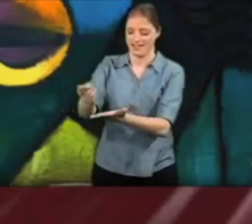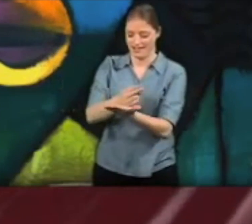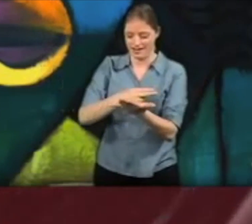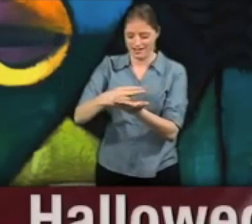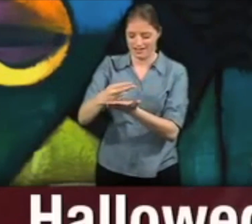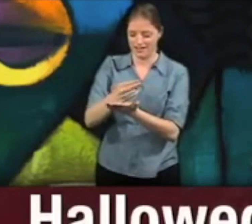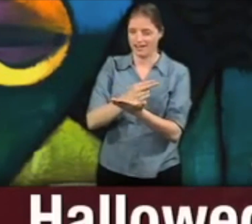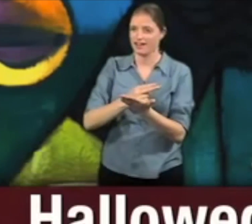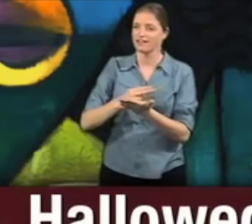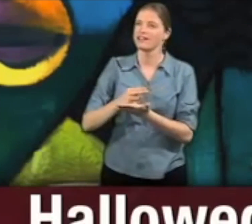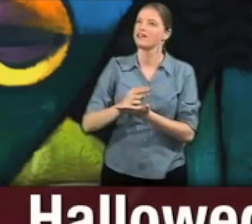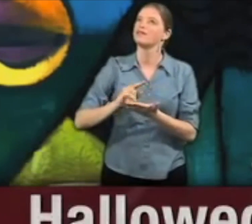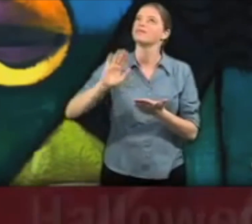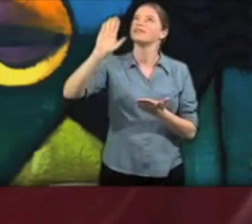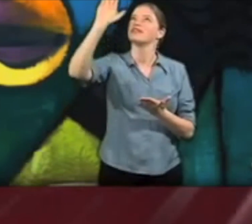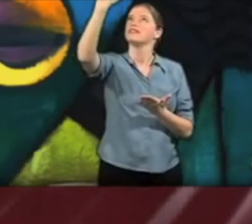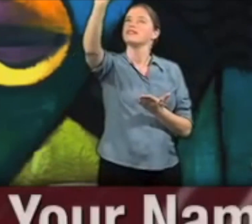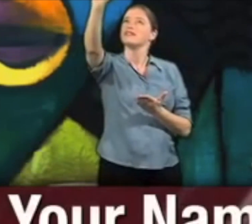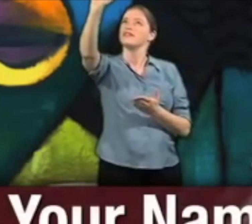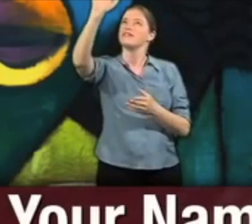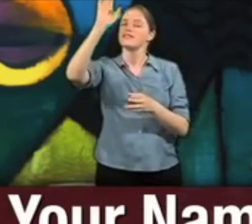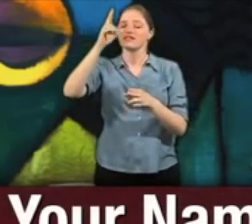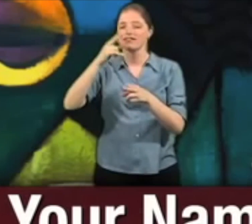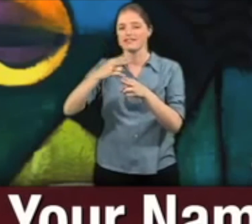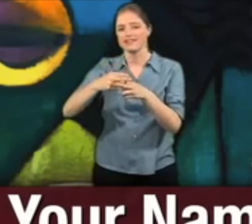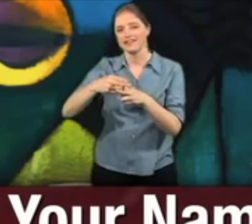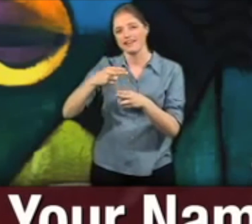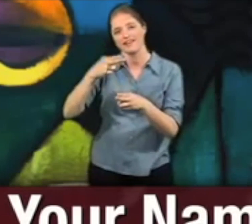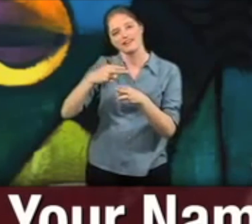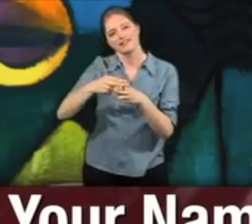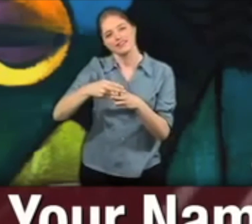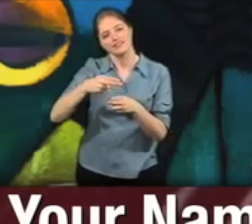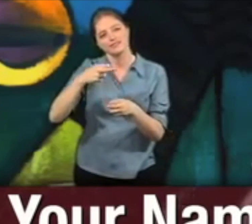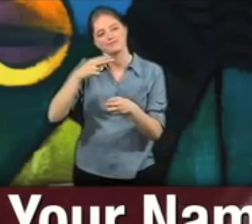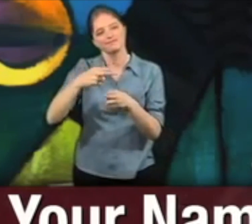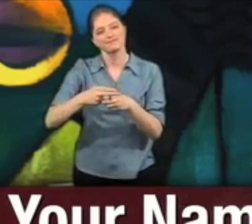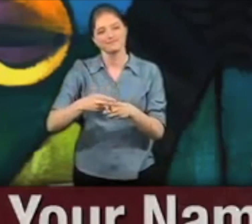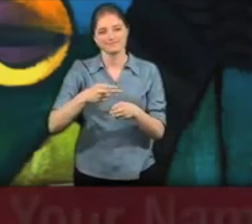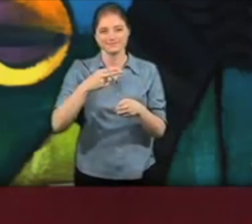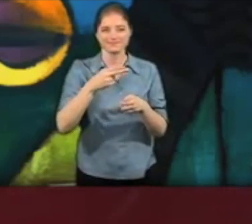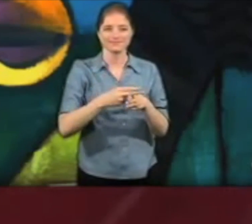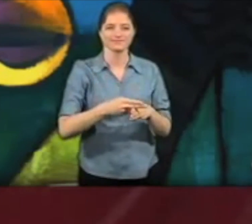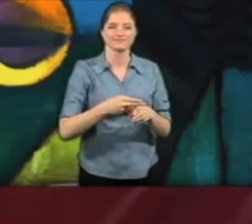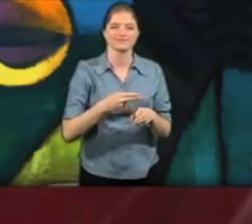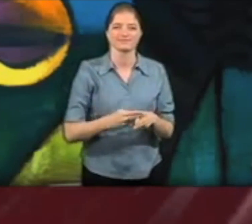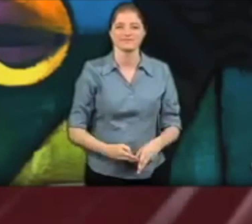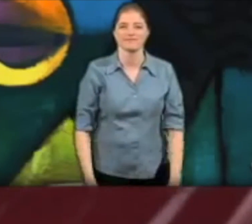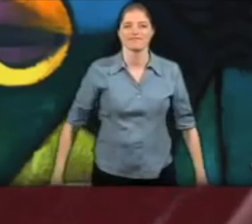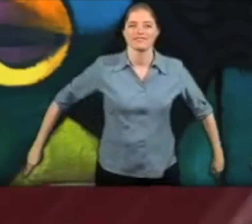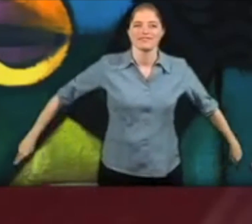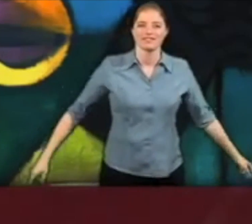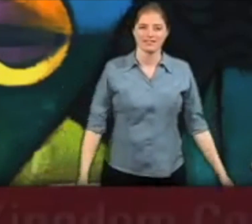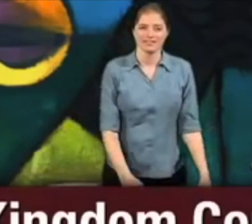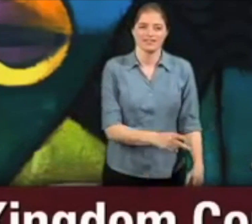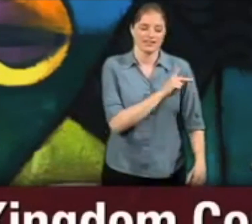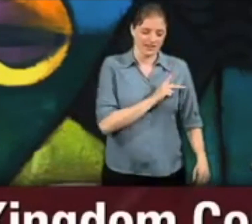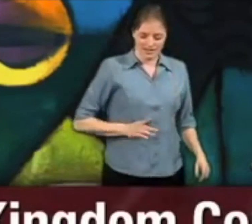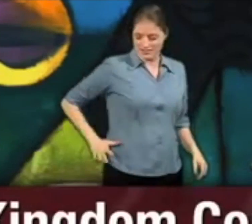Hallowed be Your name, Your kingdom